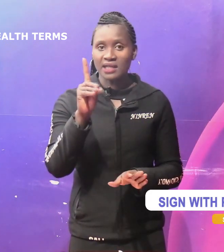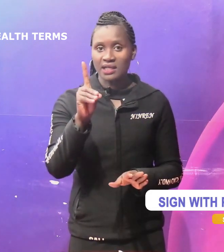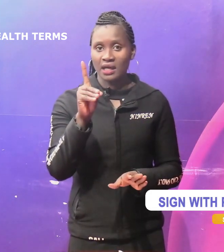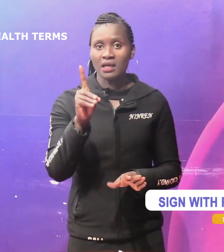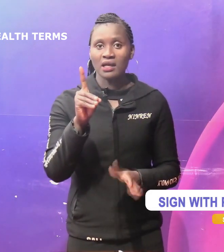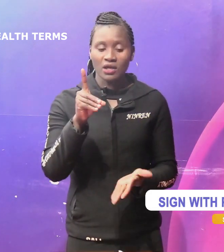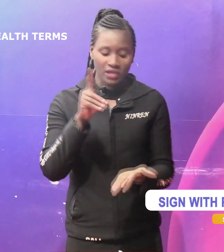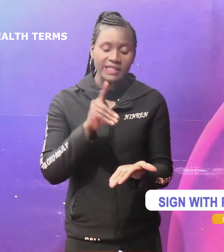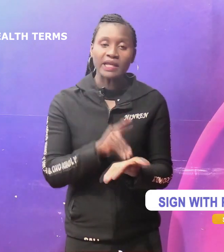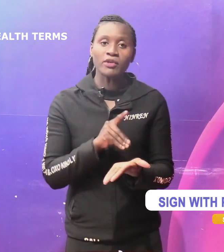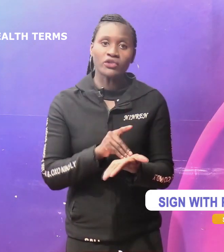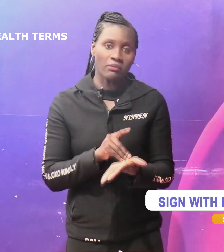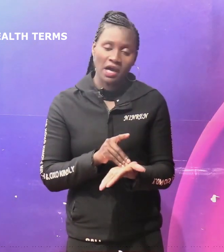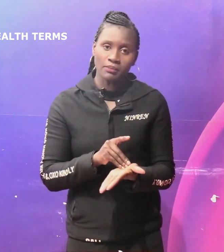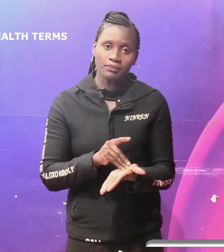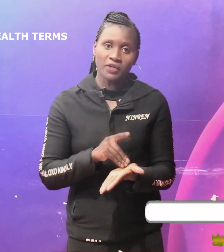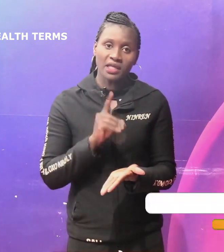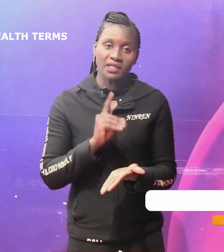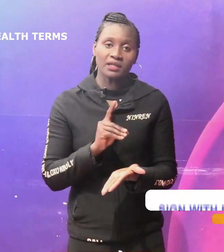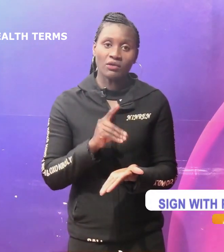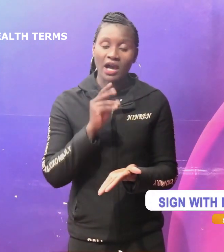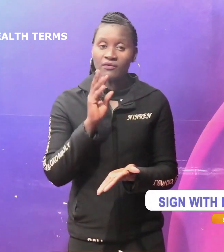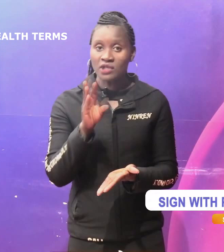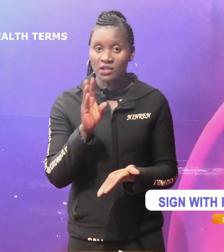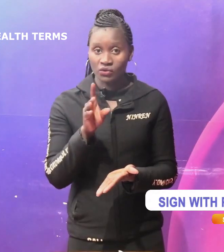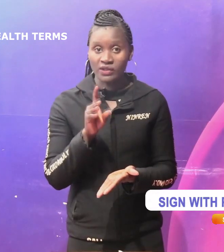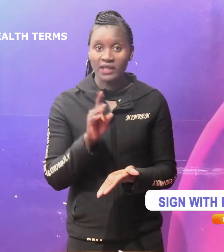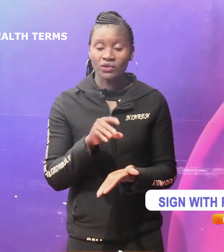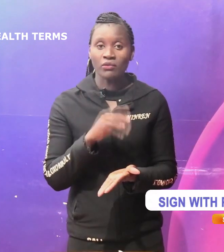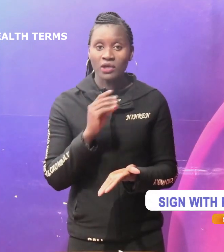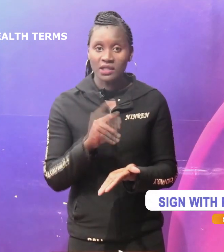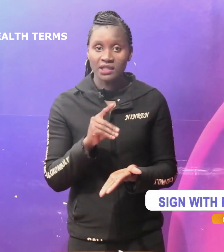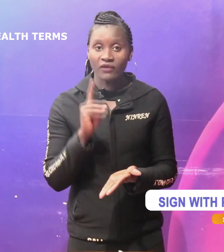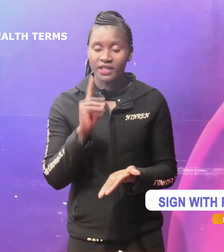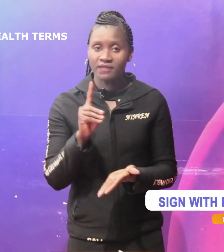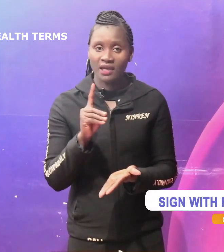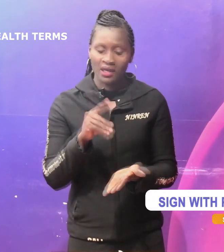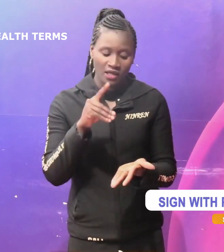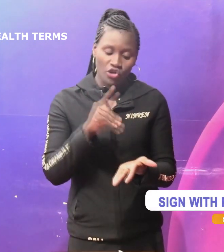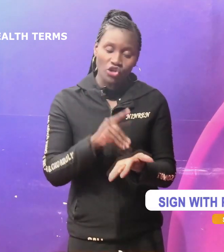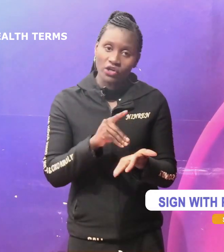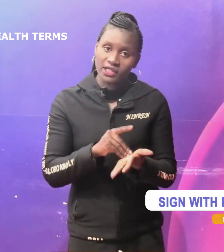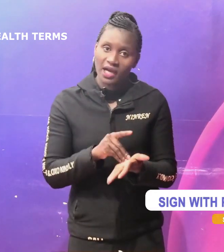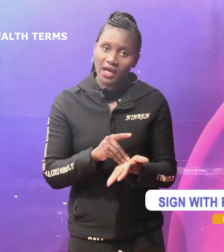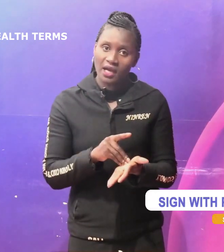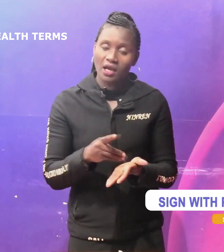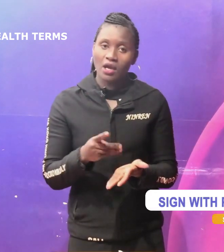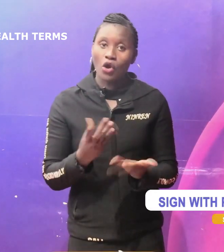D. Just tap it on your palm. We have the two signs. So this is the first sign, doctor, or